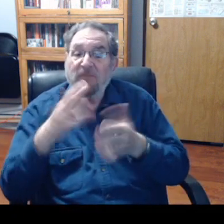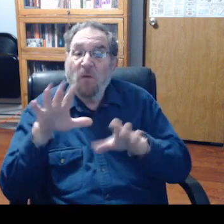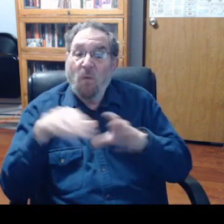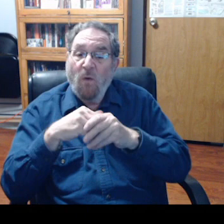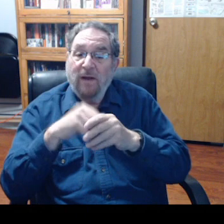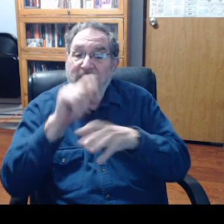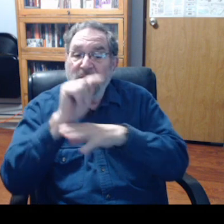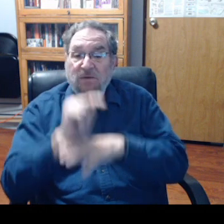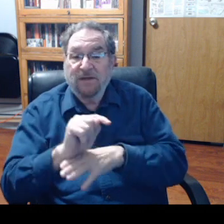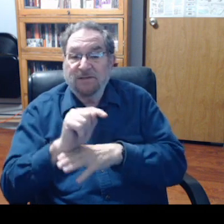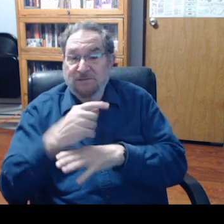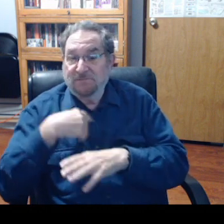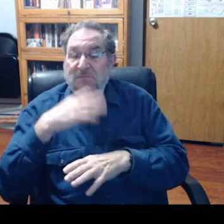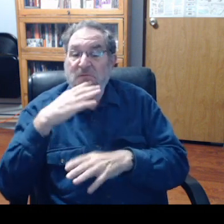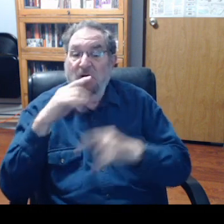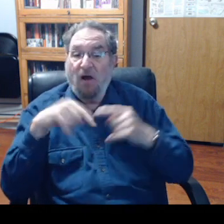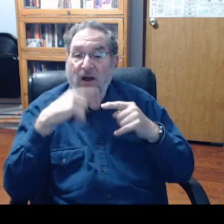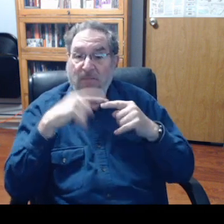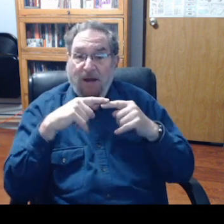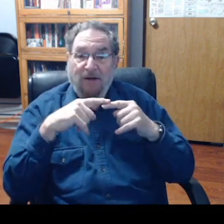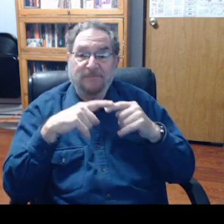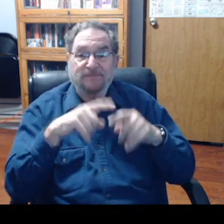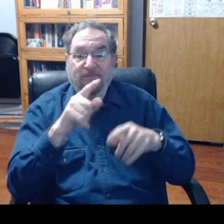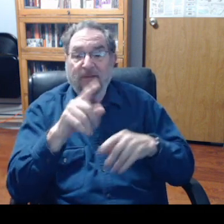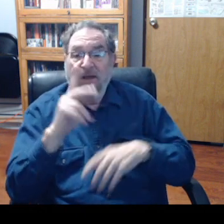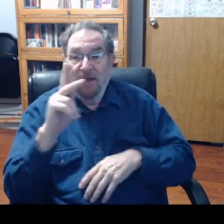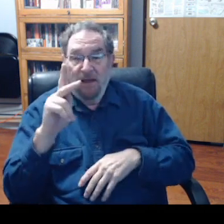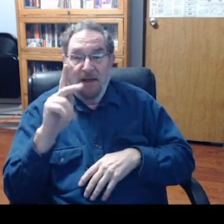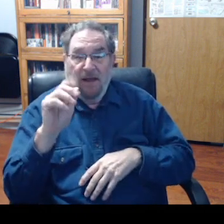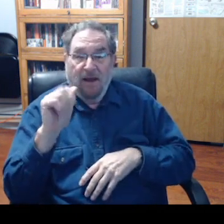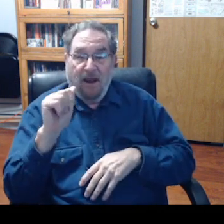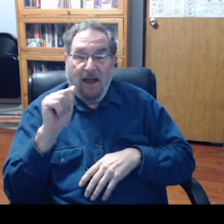Some of the wedding traditions I'm going to talk about.